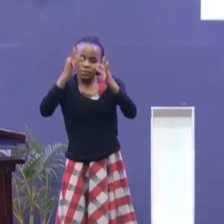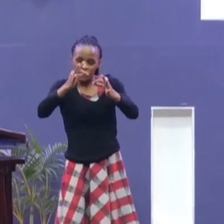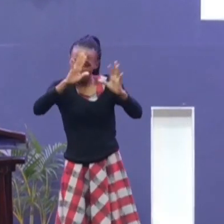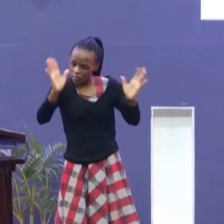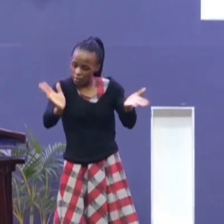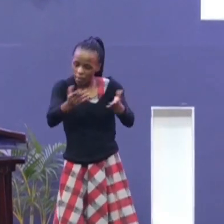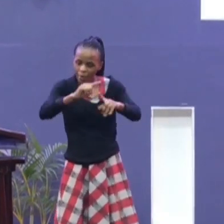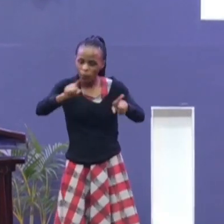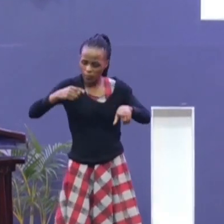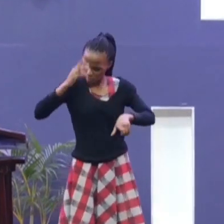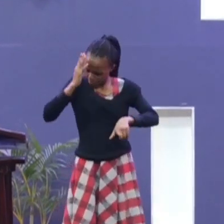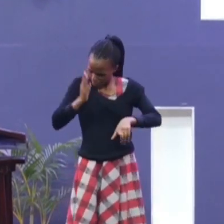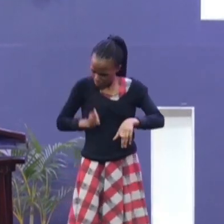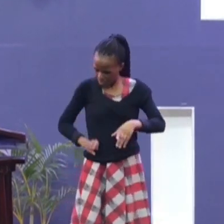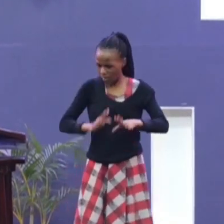tukola ebintu.